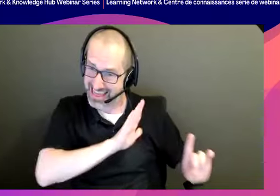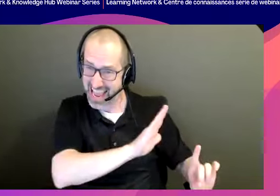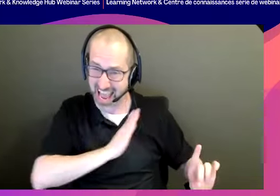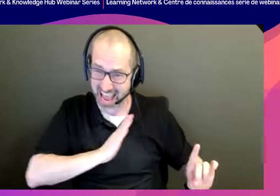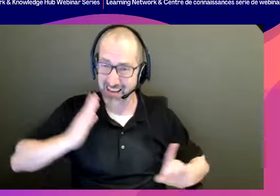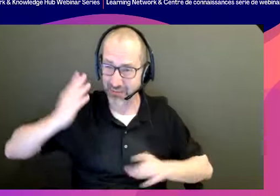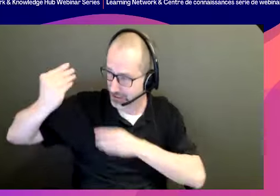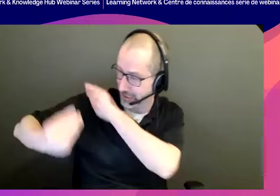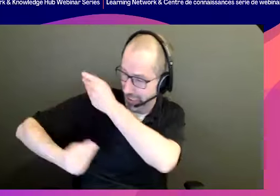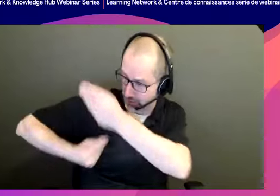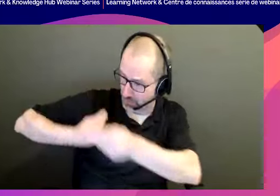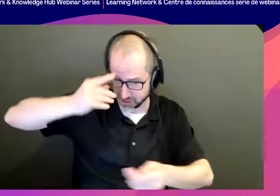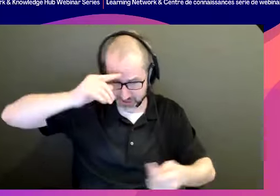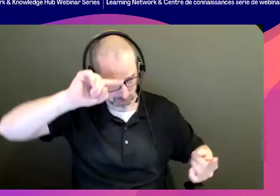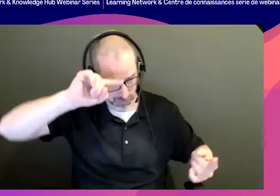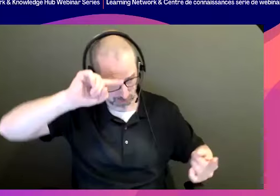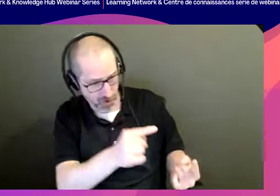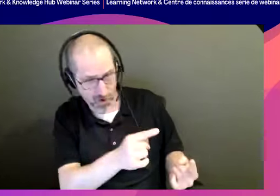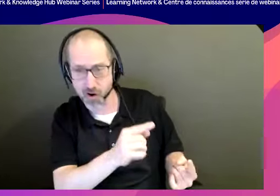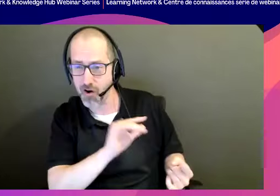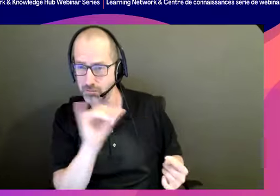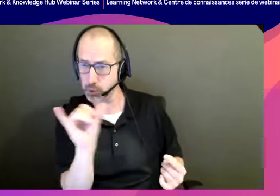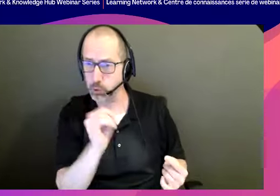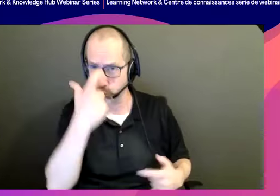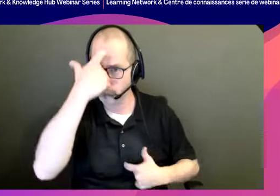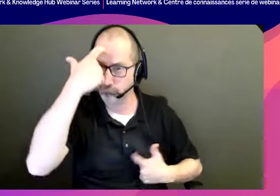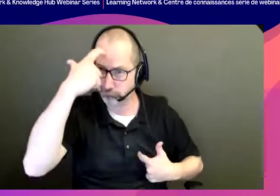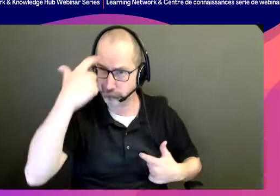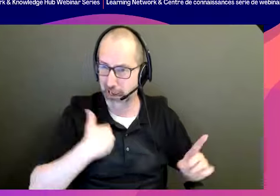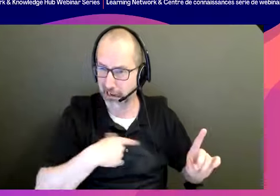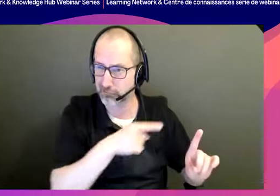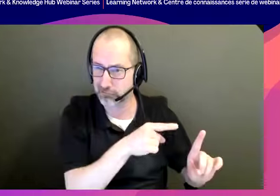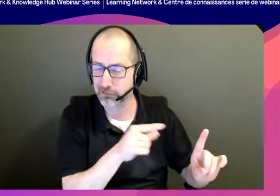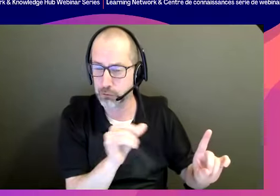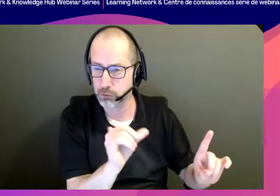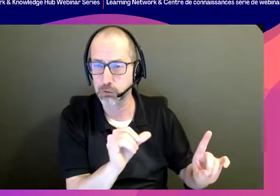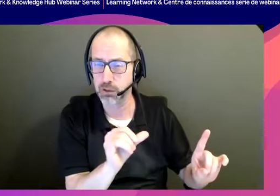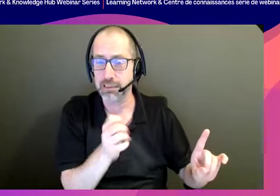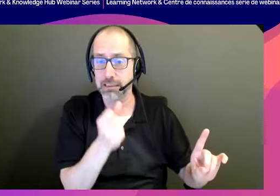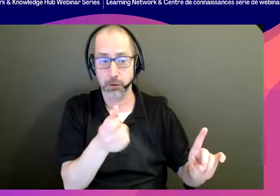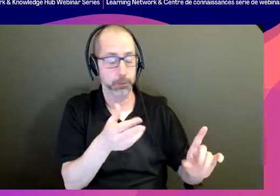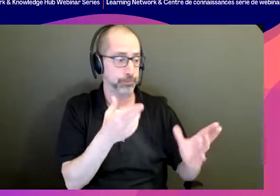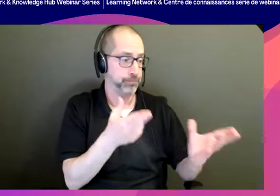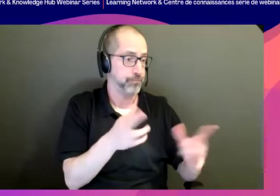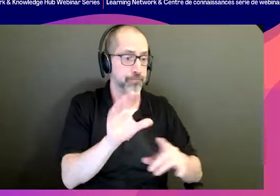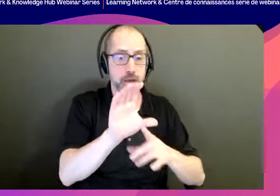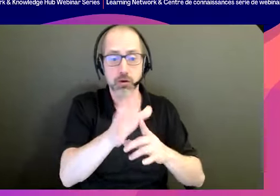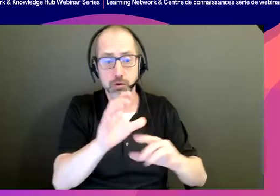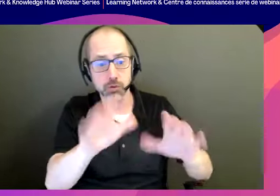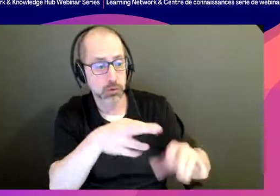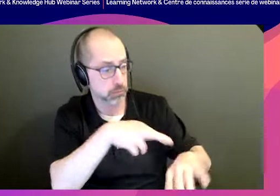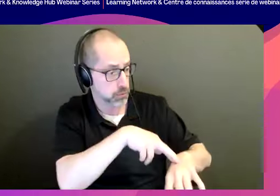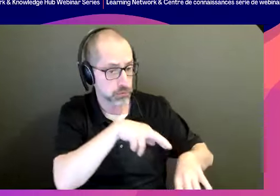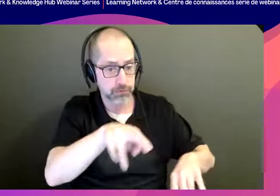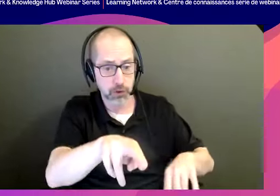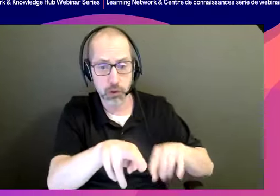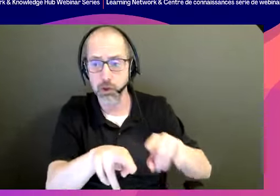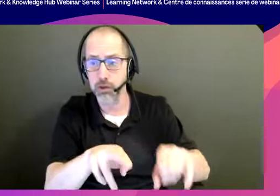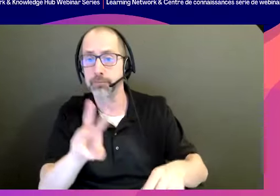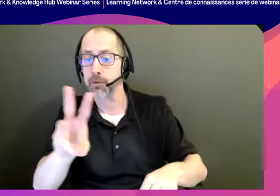this systemic racism. So referrals to cultural groups, things like Warriors